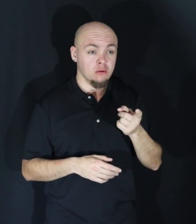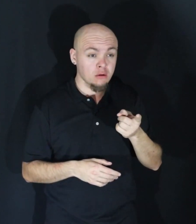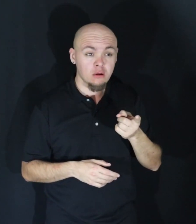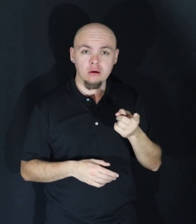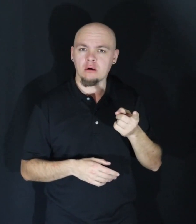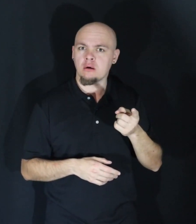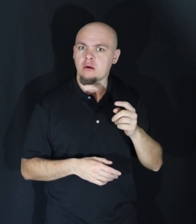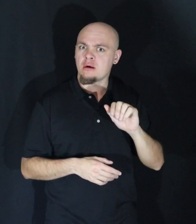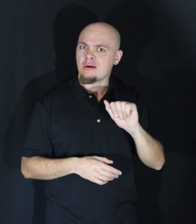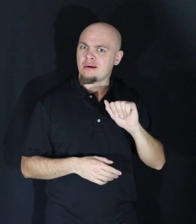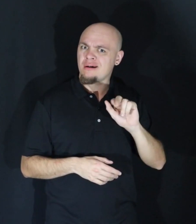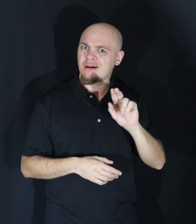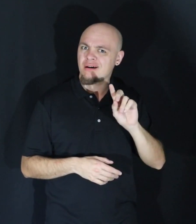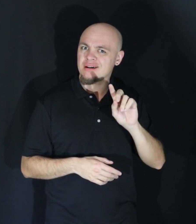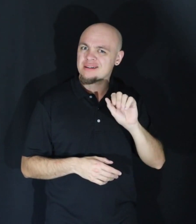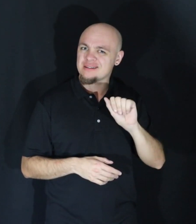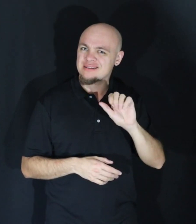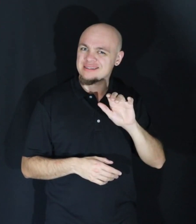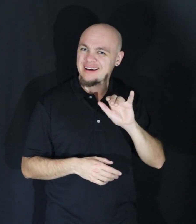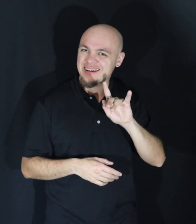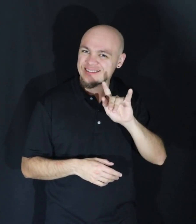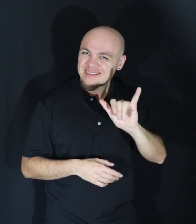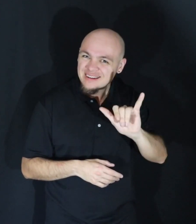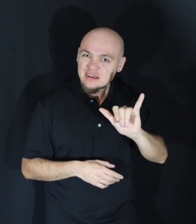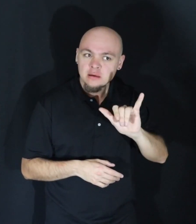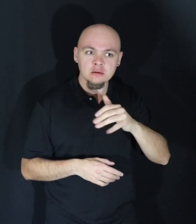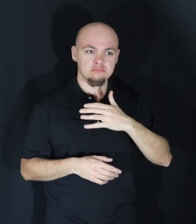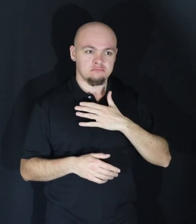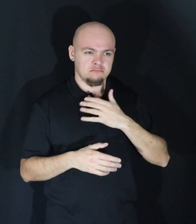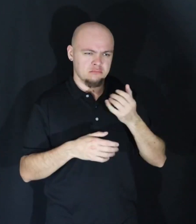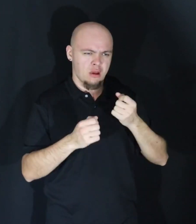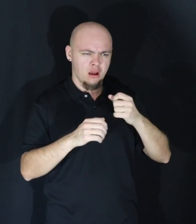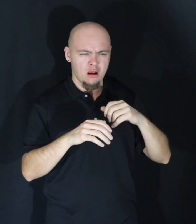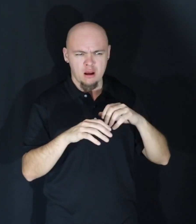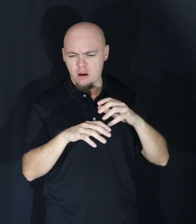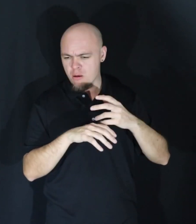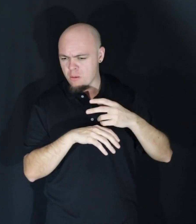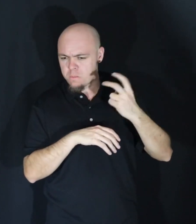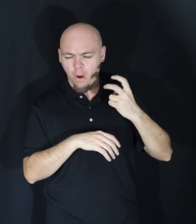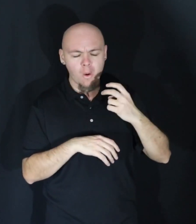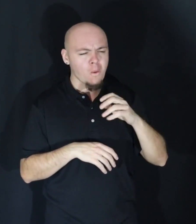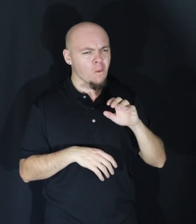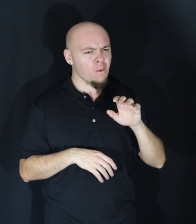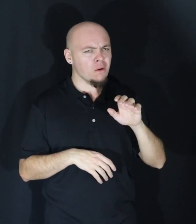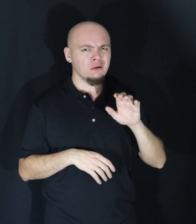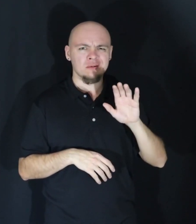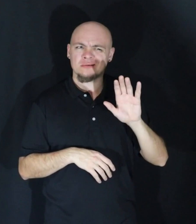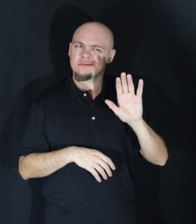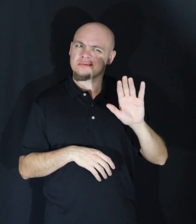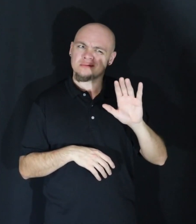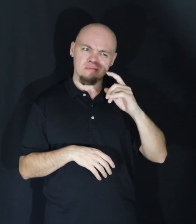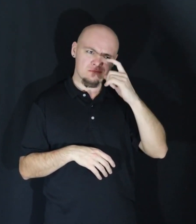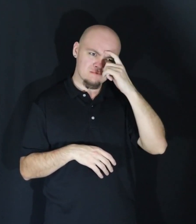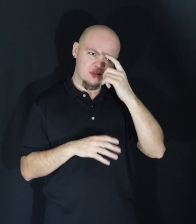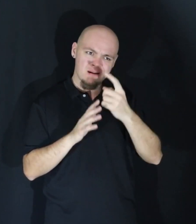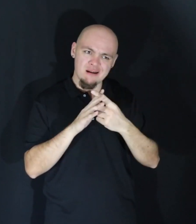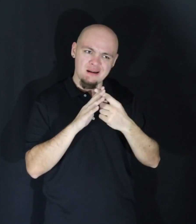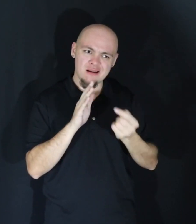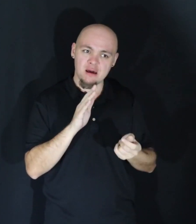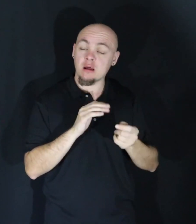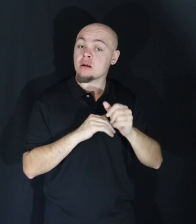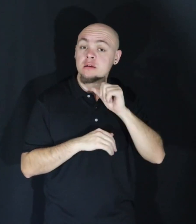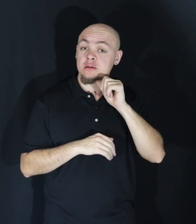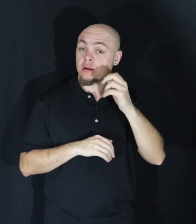audacity to break into my car? They must have lost their mind. I didn't know then